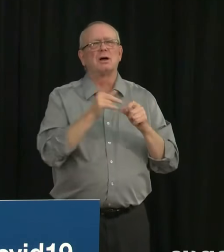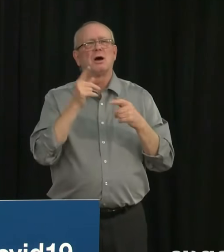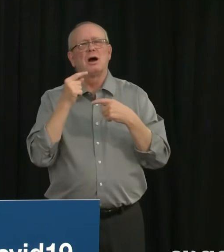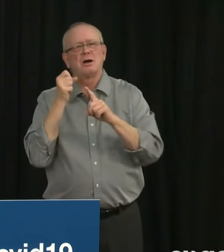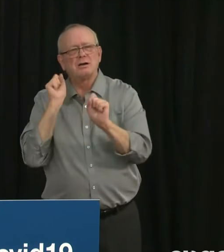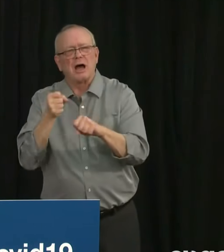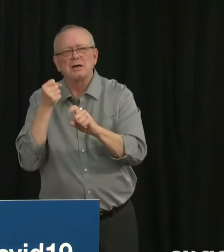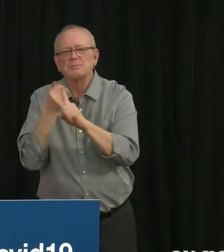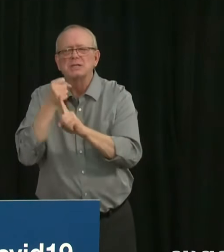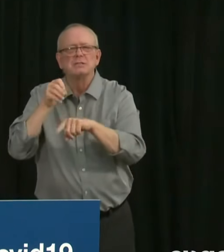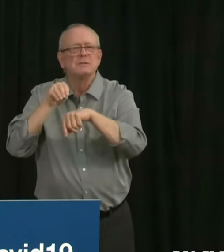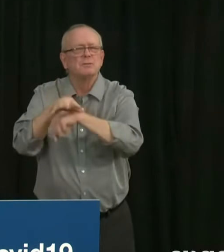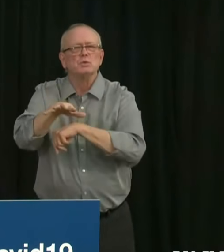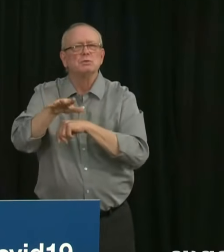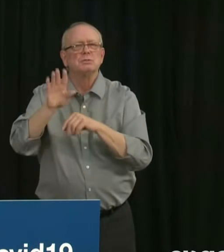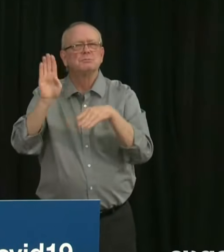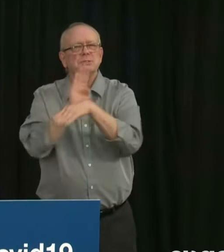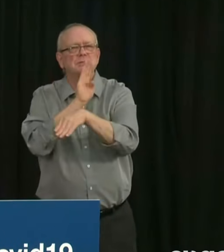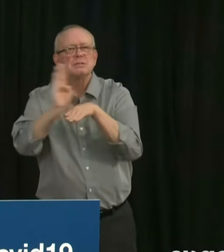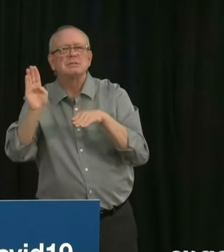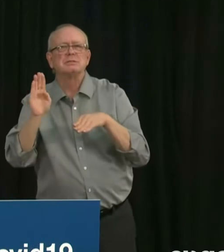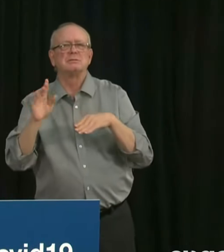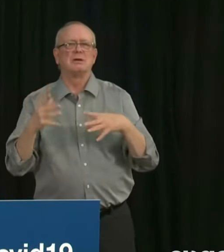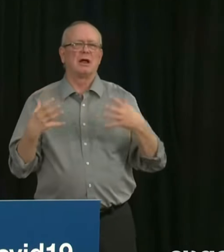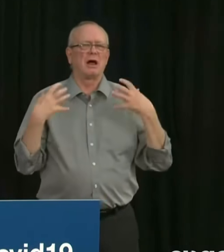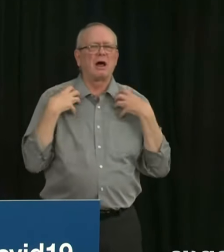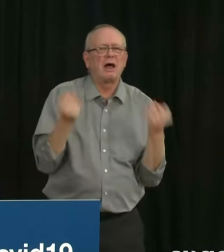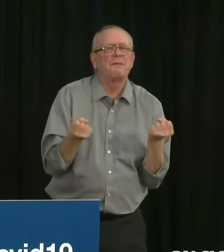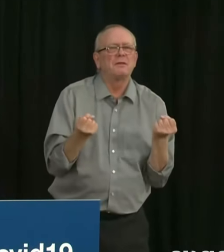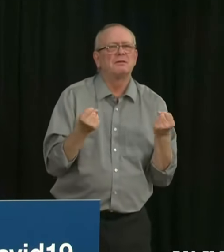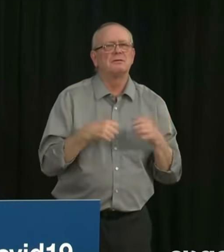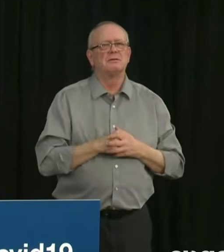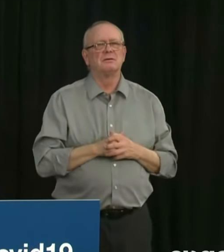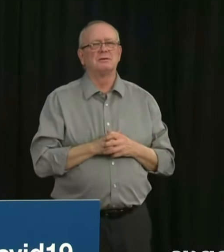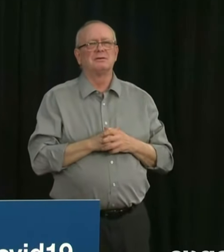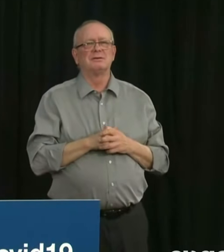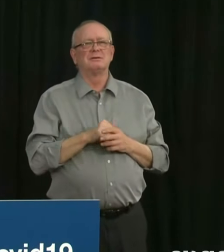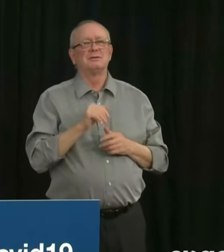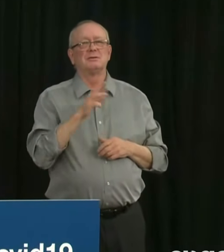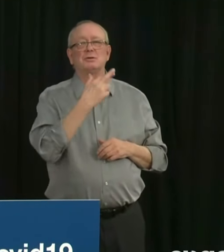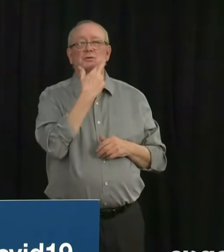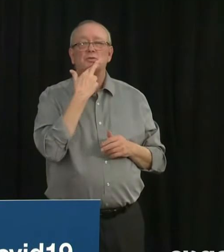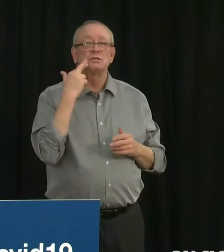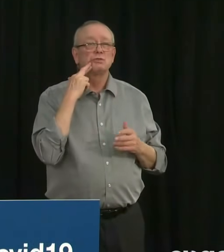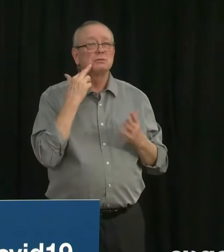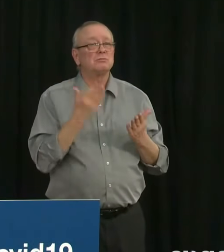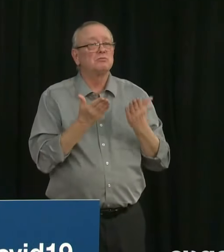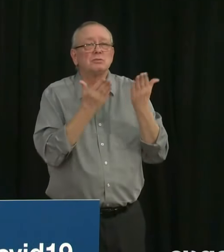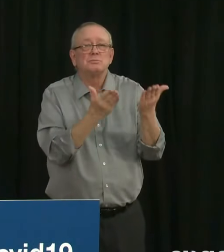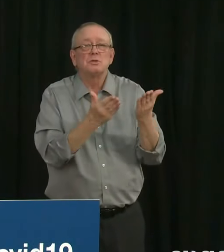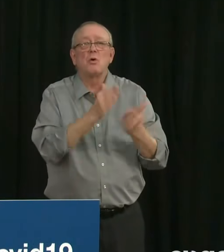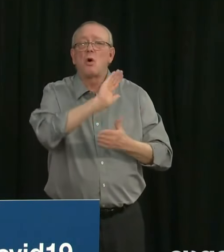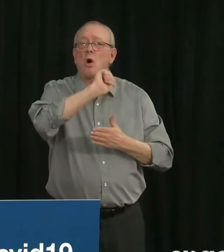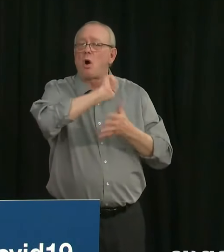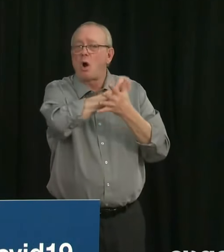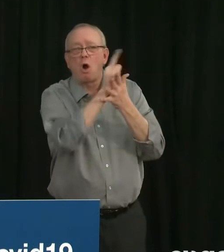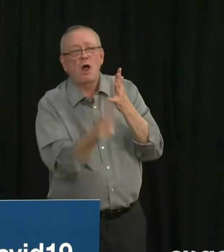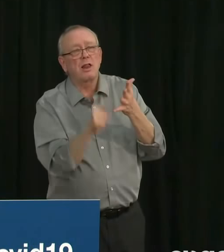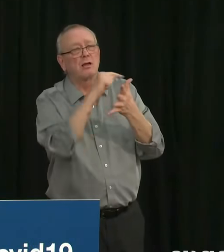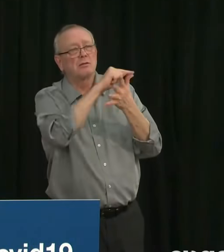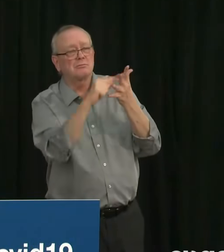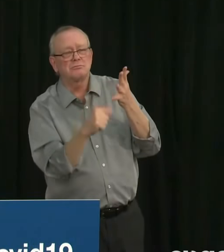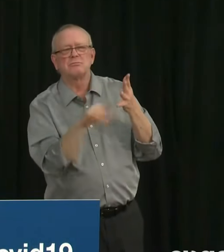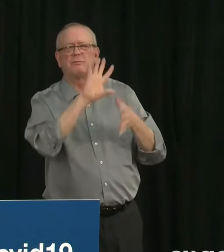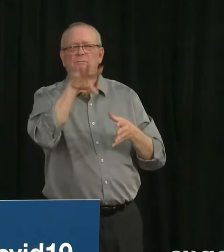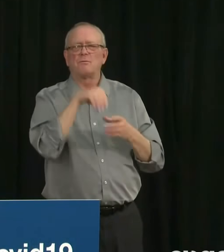health. So that, again, was part of that, both with that measure and the other measures that we put forward. I believe the